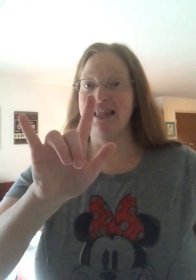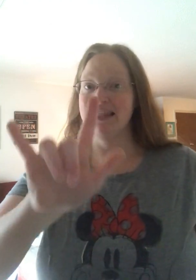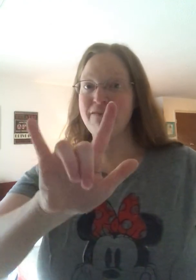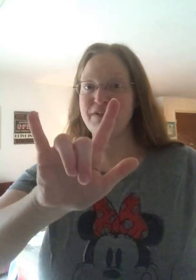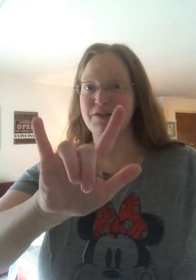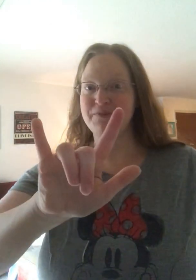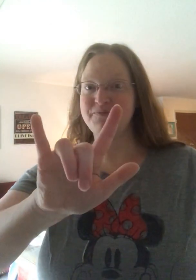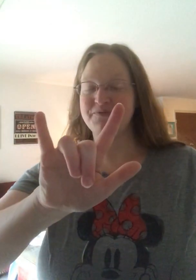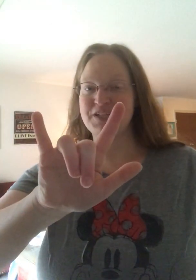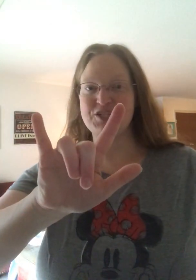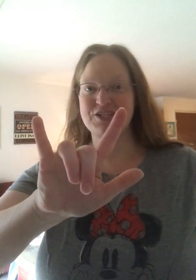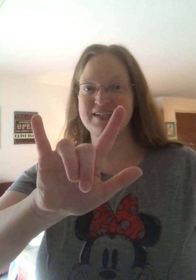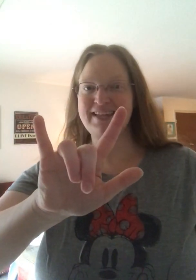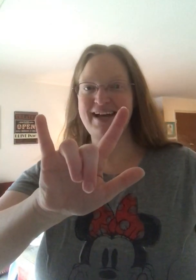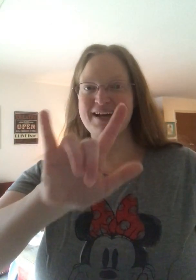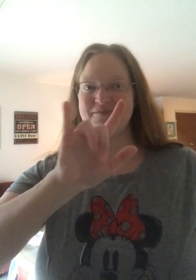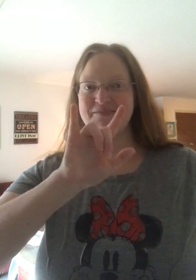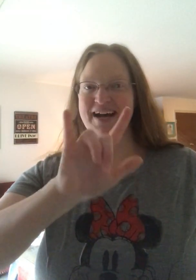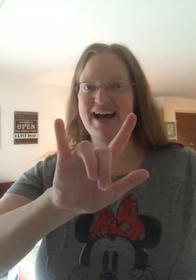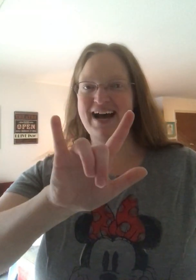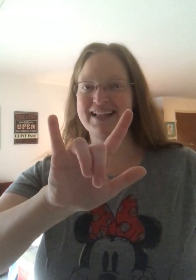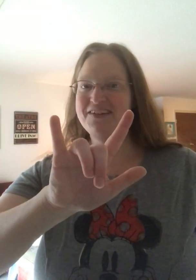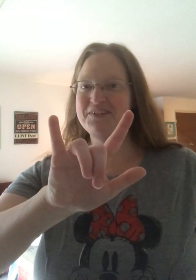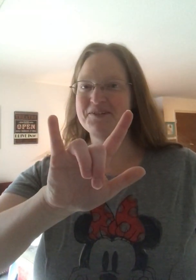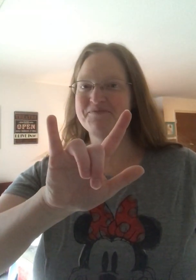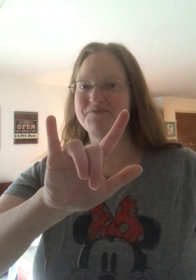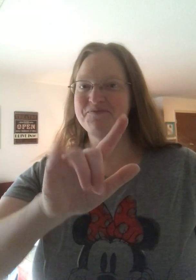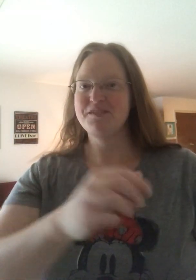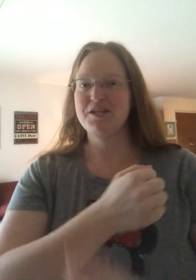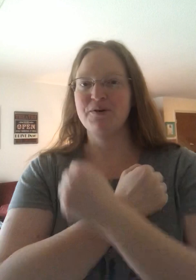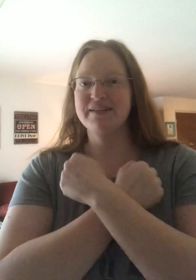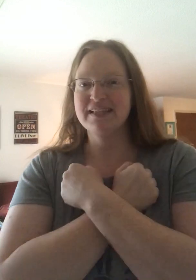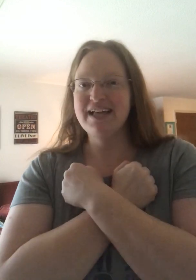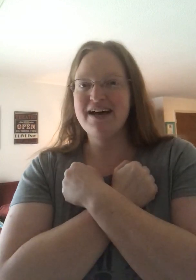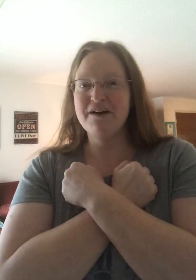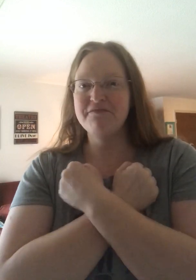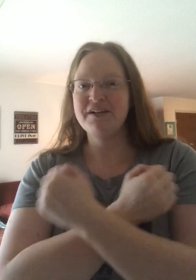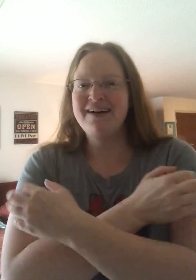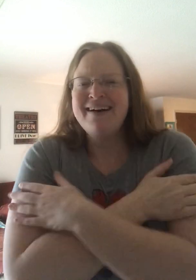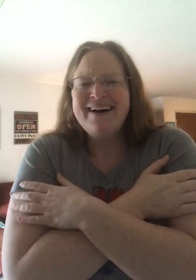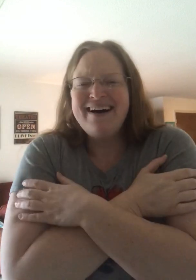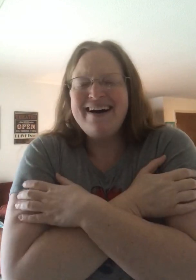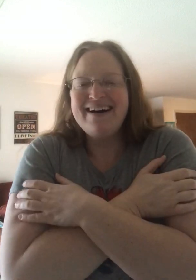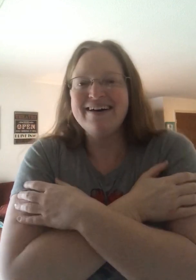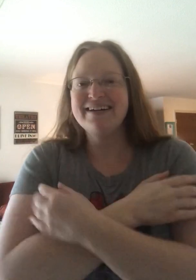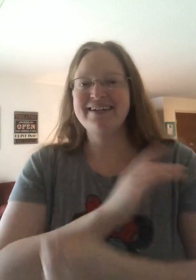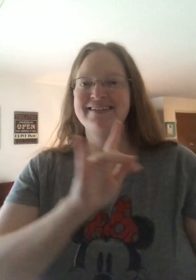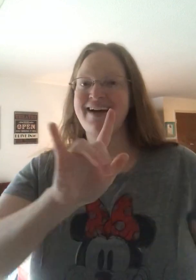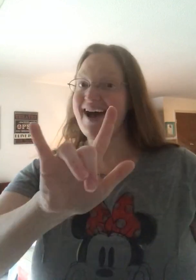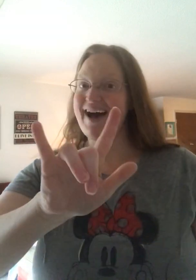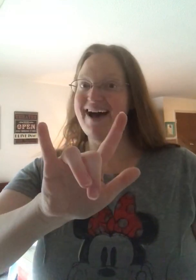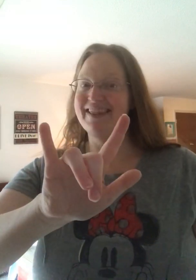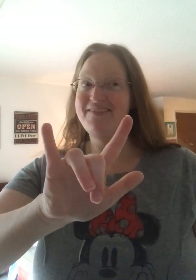love you is just like that. I love you. So, love, hug, I love